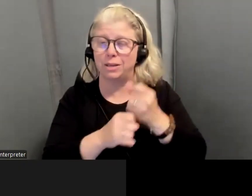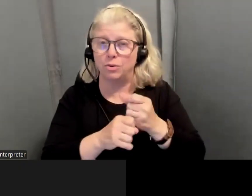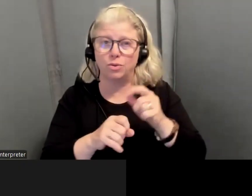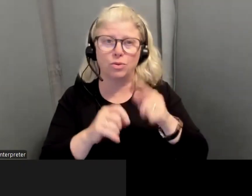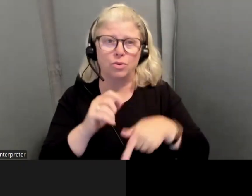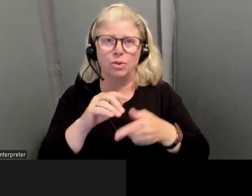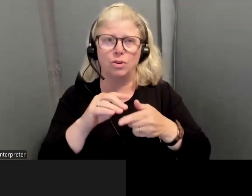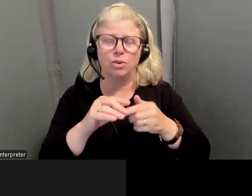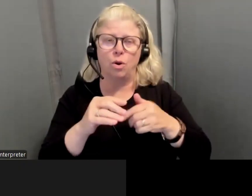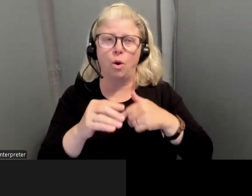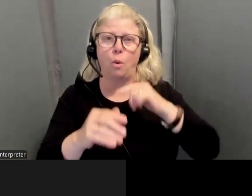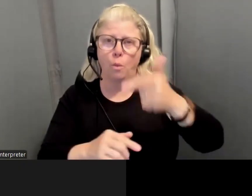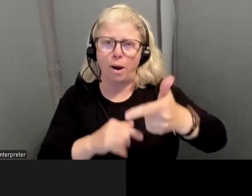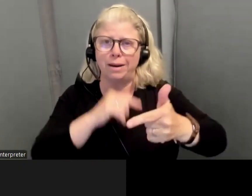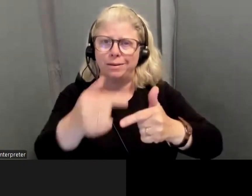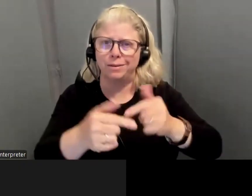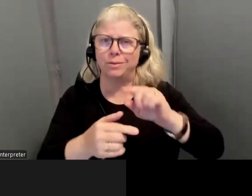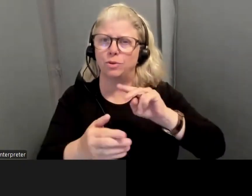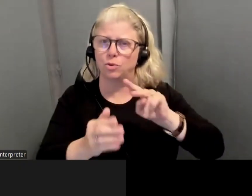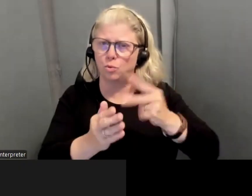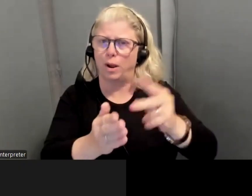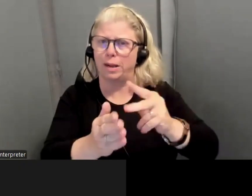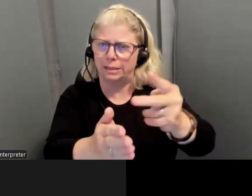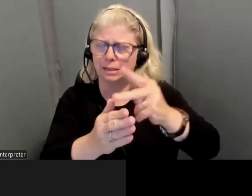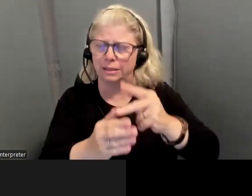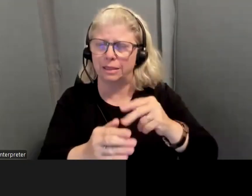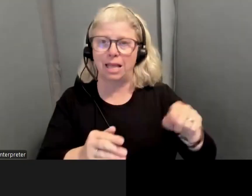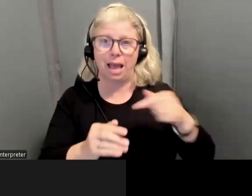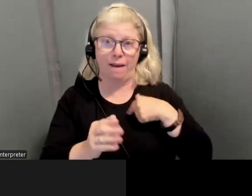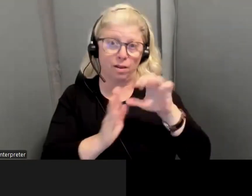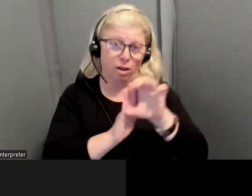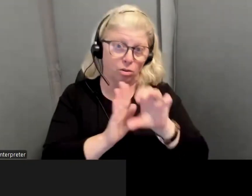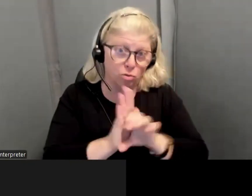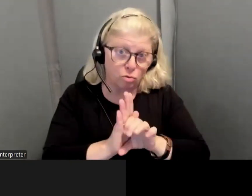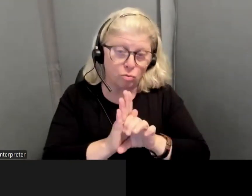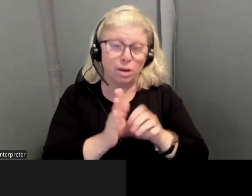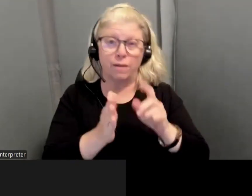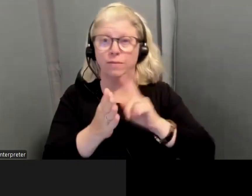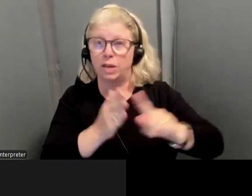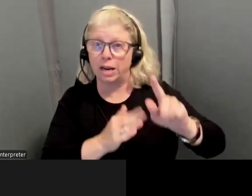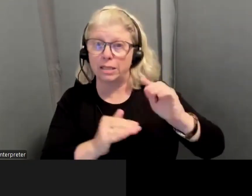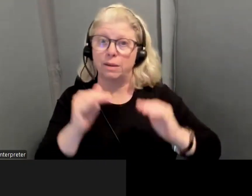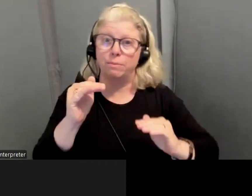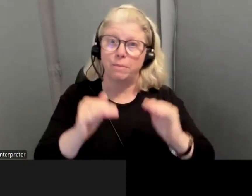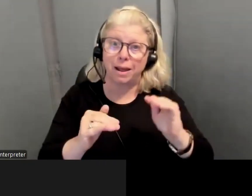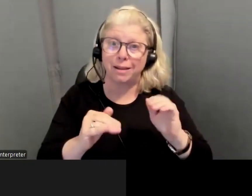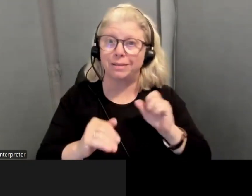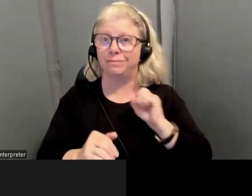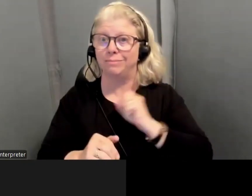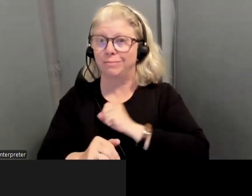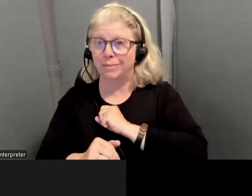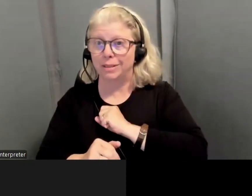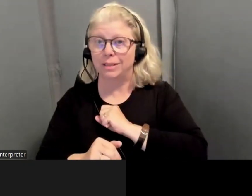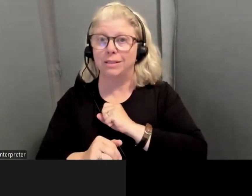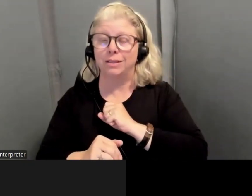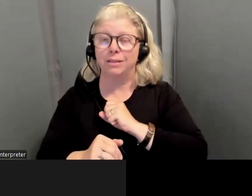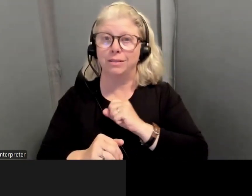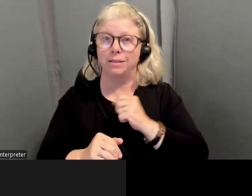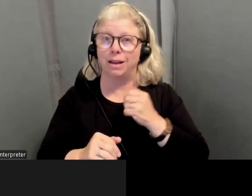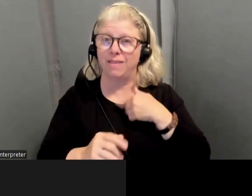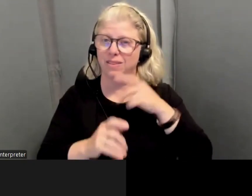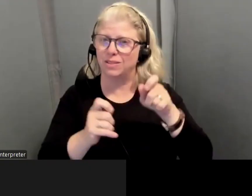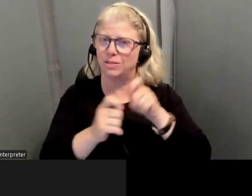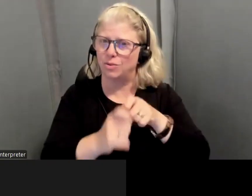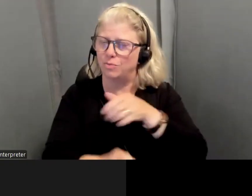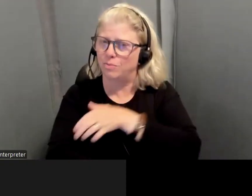twice consecutively. There was a constitution, there were checks and balances, there was a Senate on the one hand that had certain